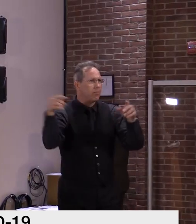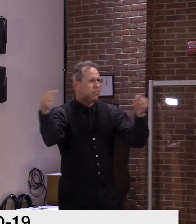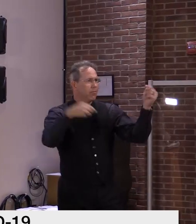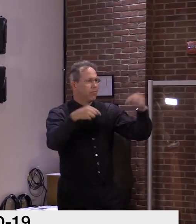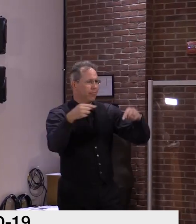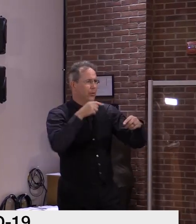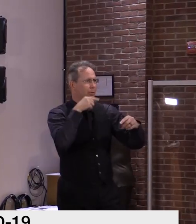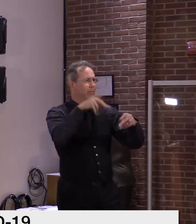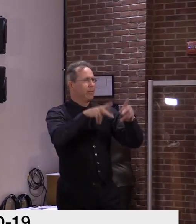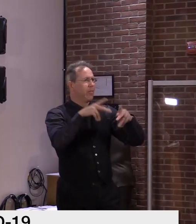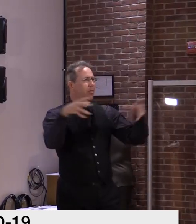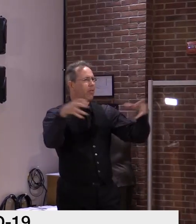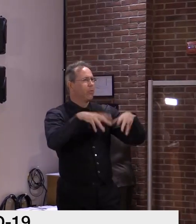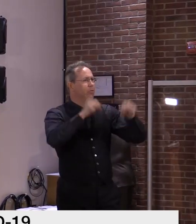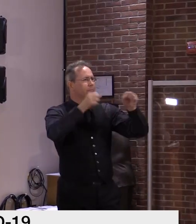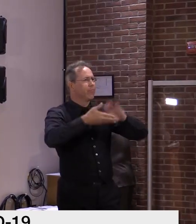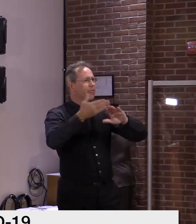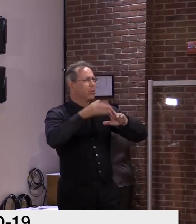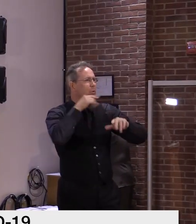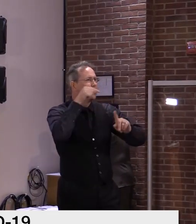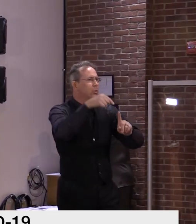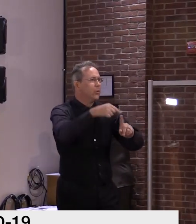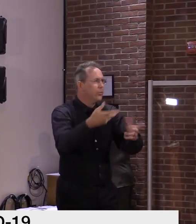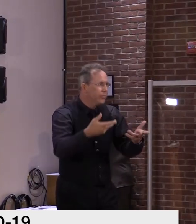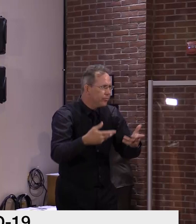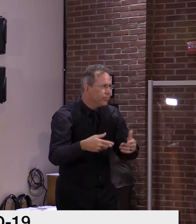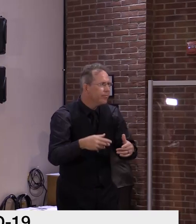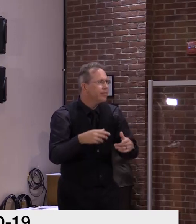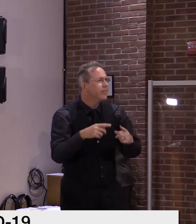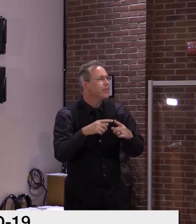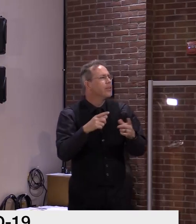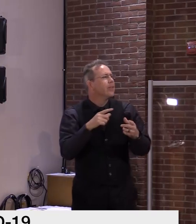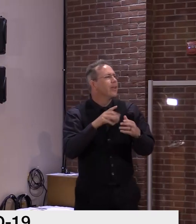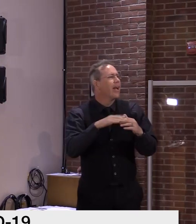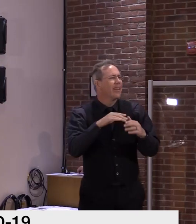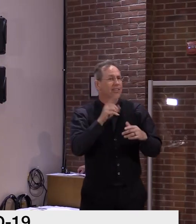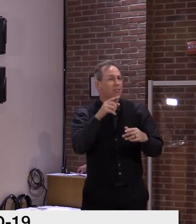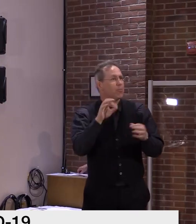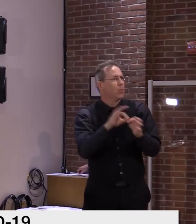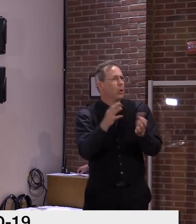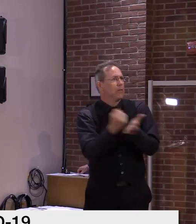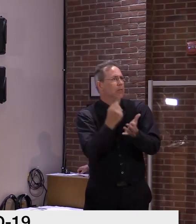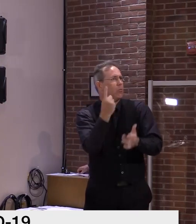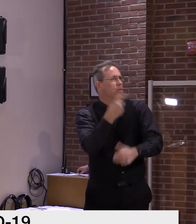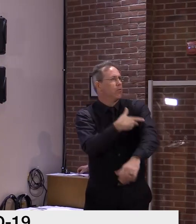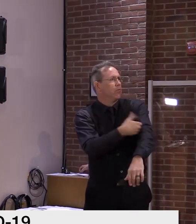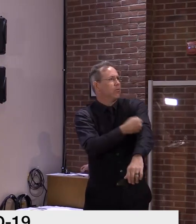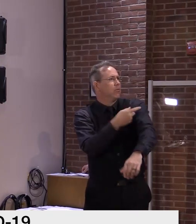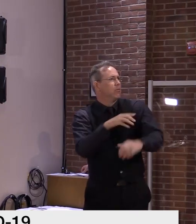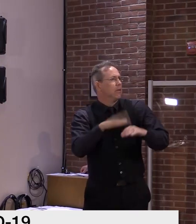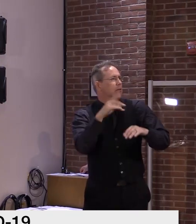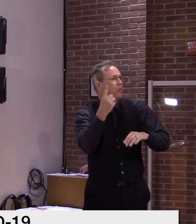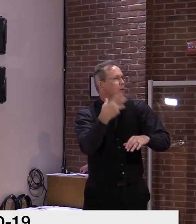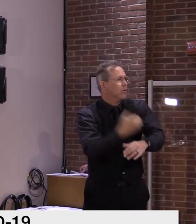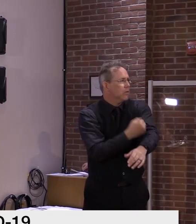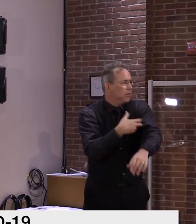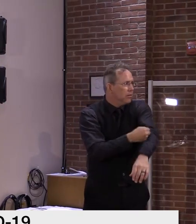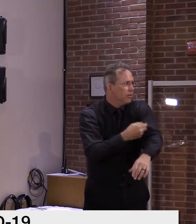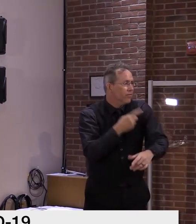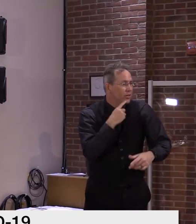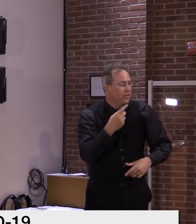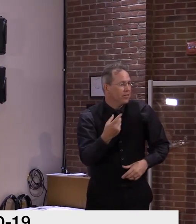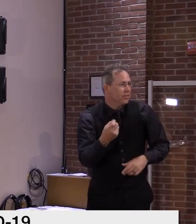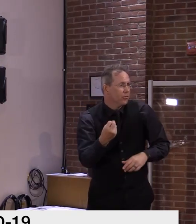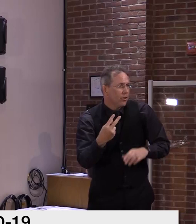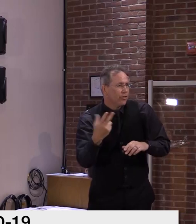get two doses, at least have a chance to get one dose if they happen to be in the proper age range. I think the timing now is